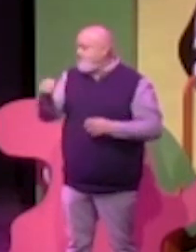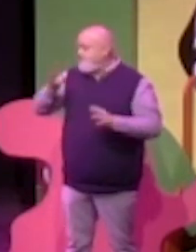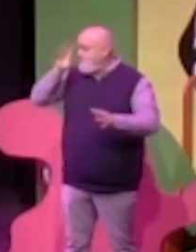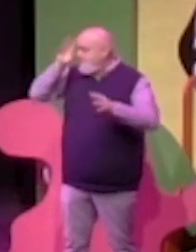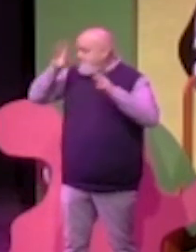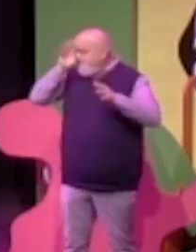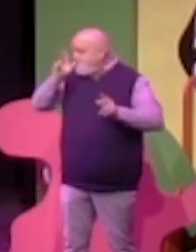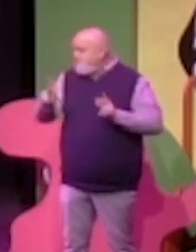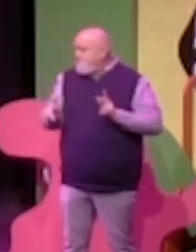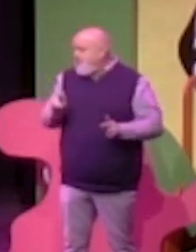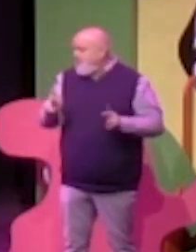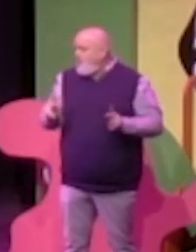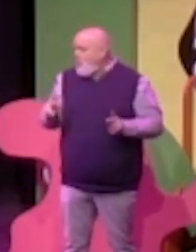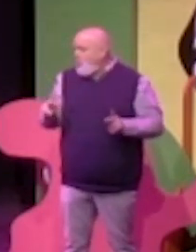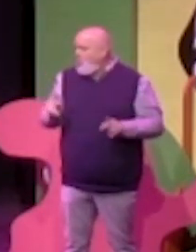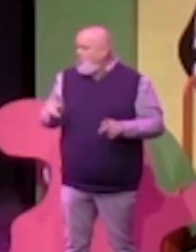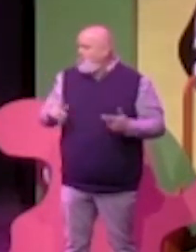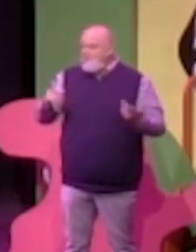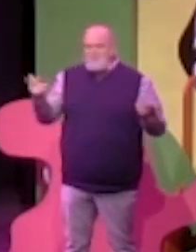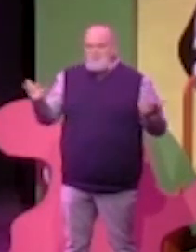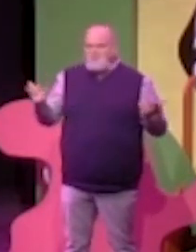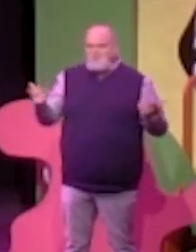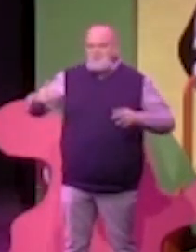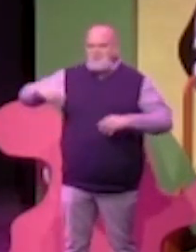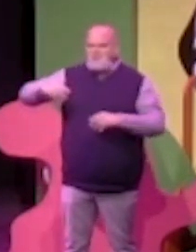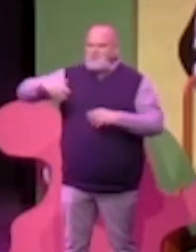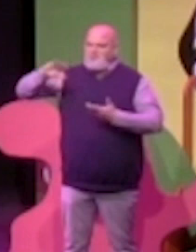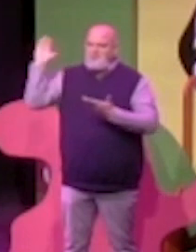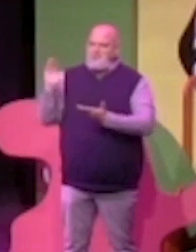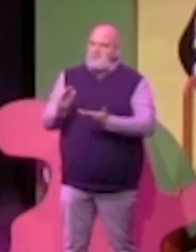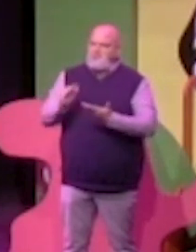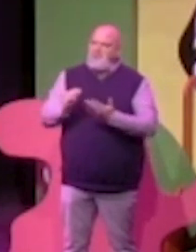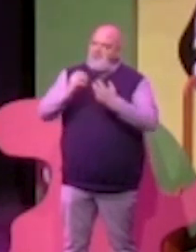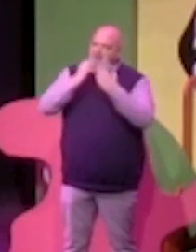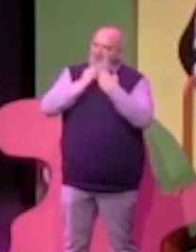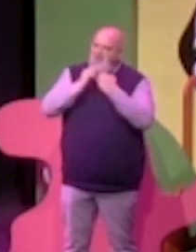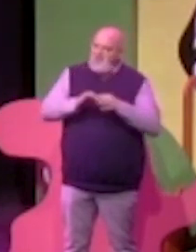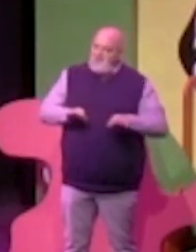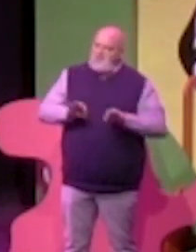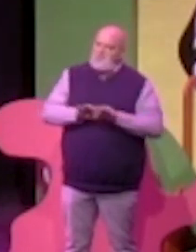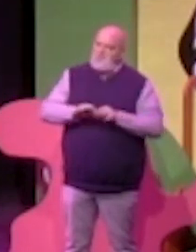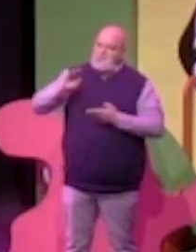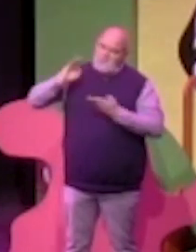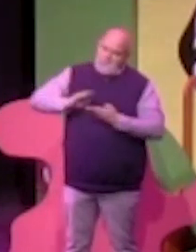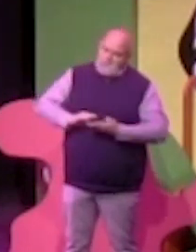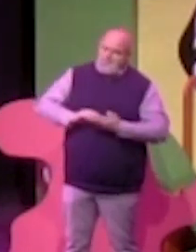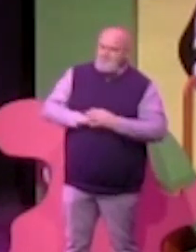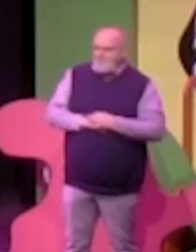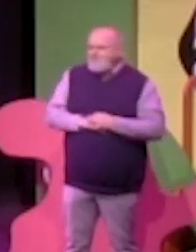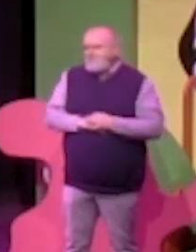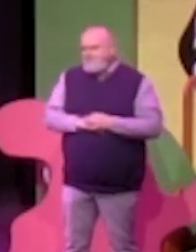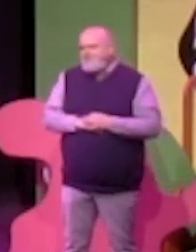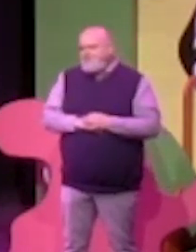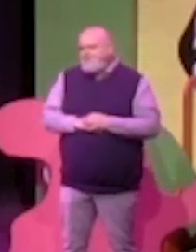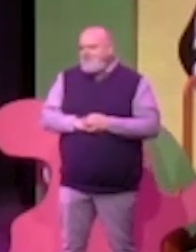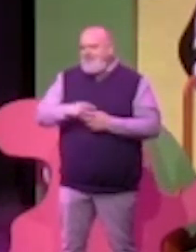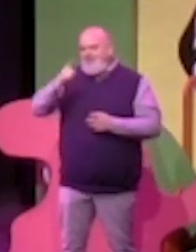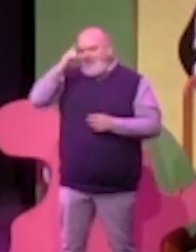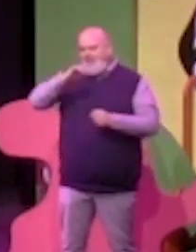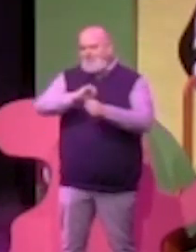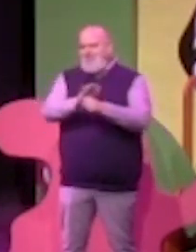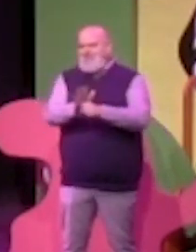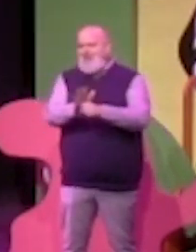creative folks have been undervalued in our communities, and I think that the pandemic taught